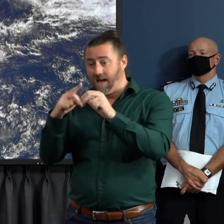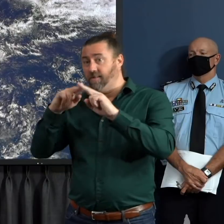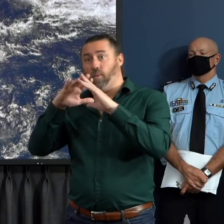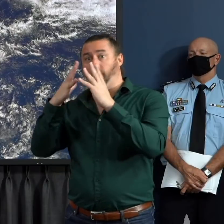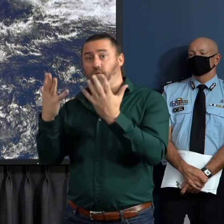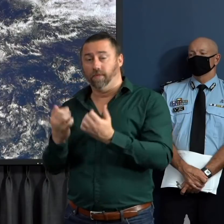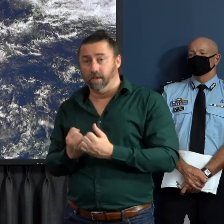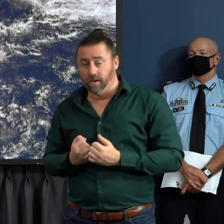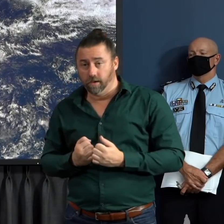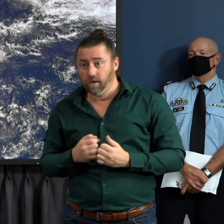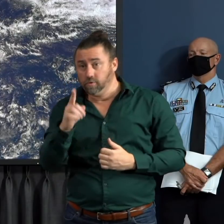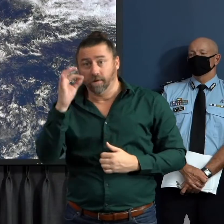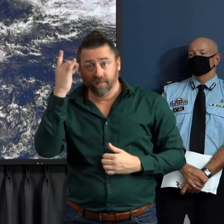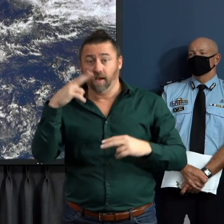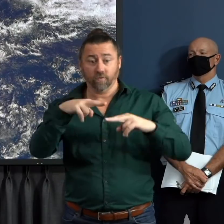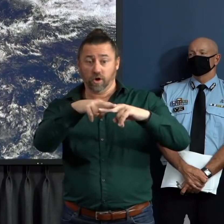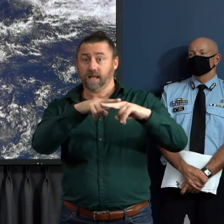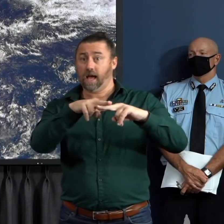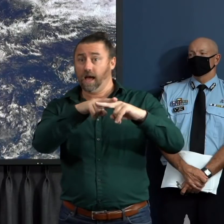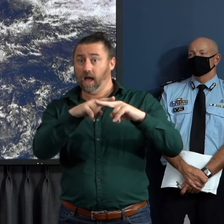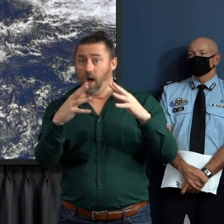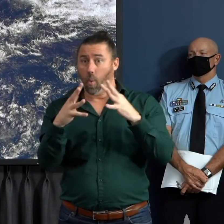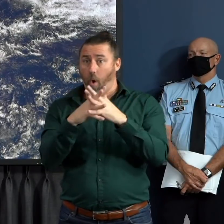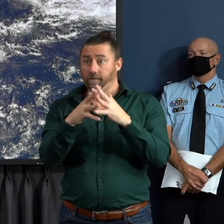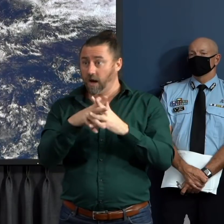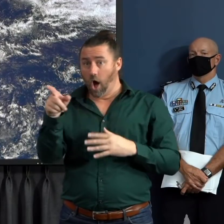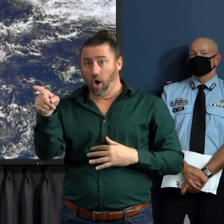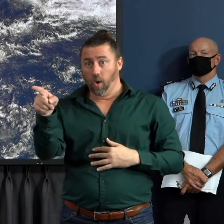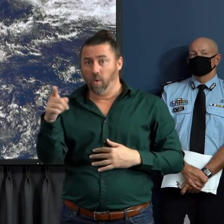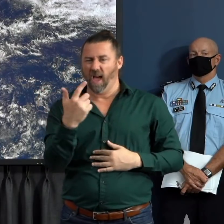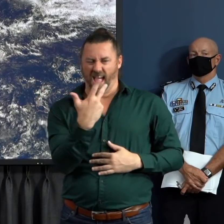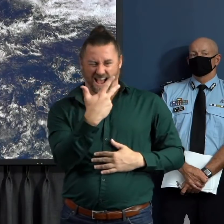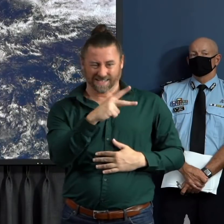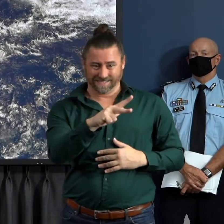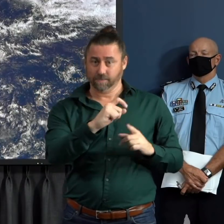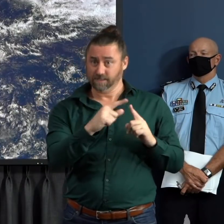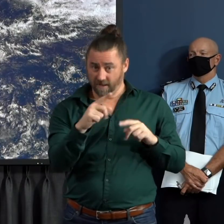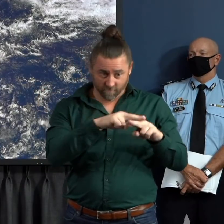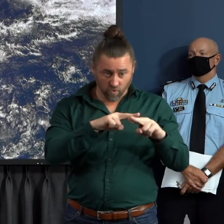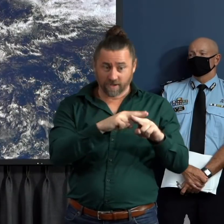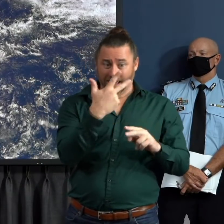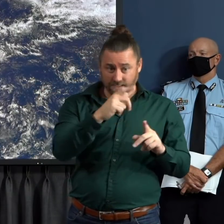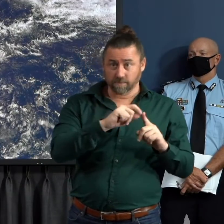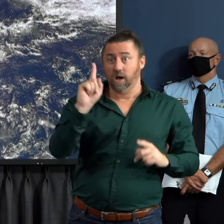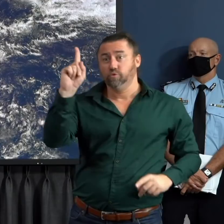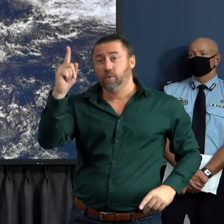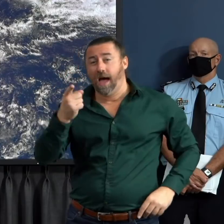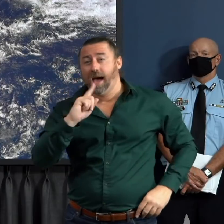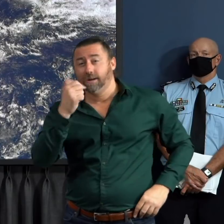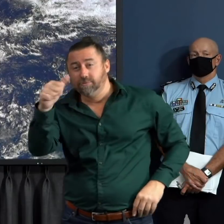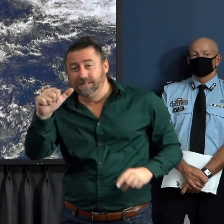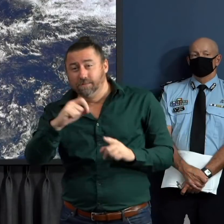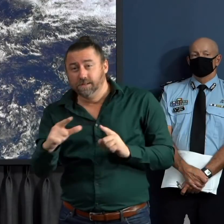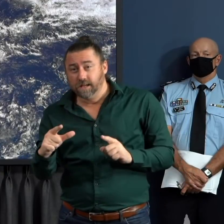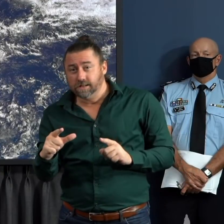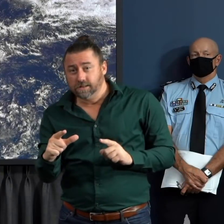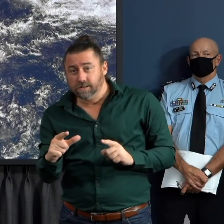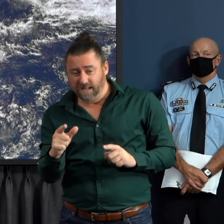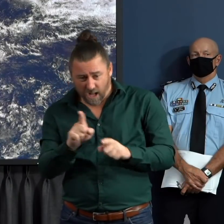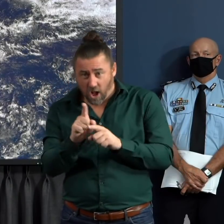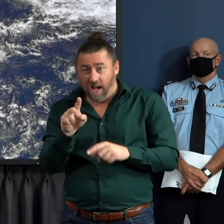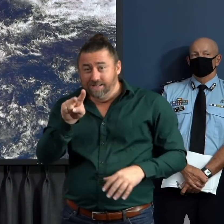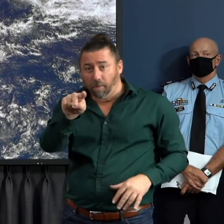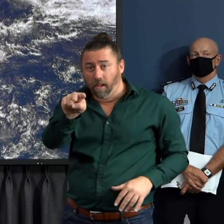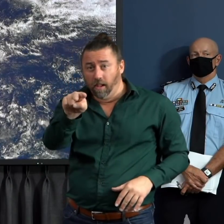ever expect that on Friday, Wivenhoe would be at 80% and that today it would be at 160? No